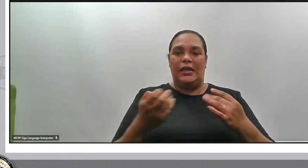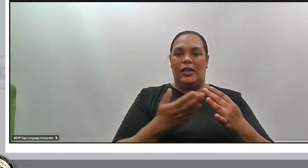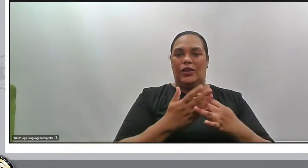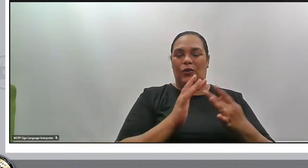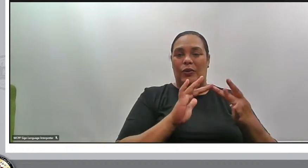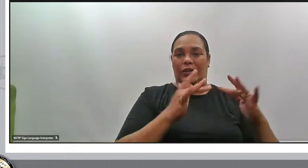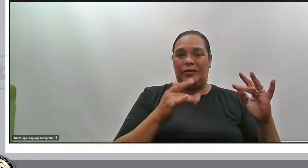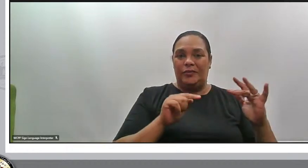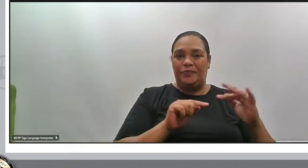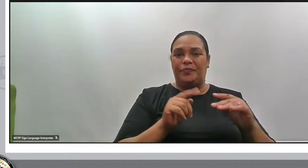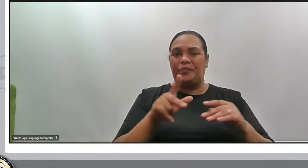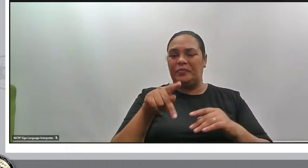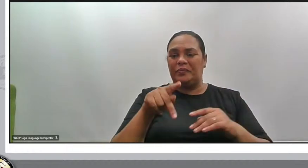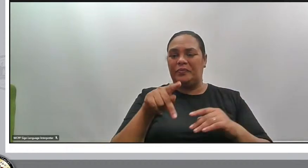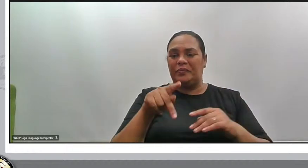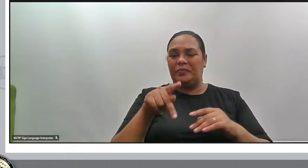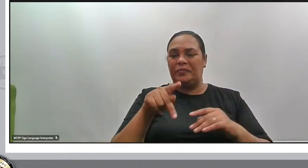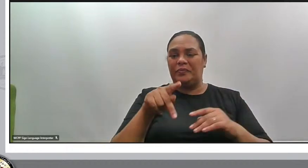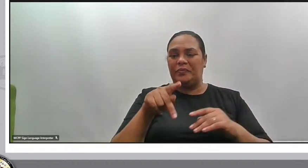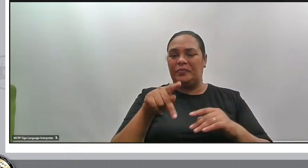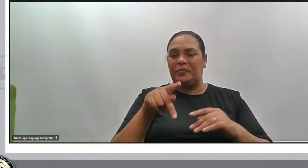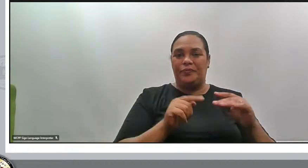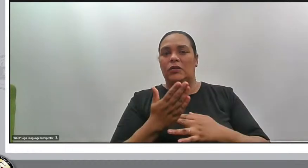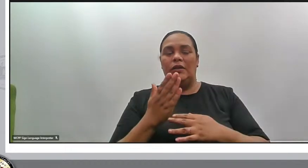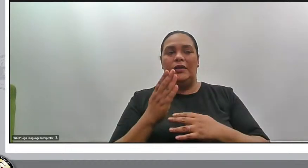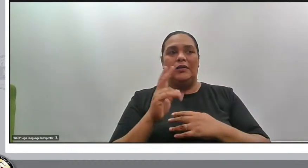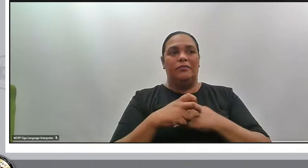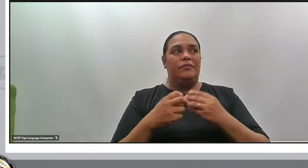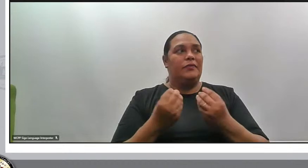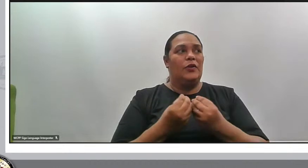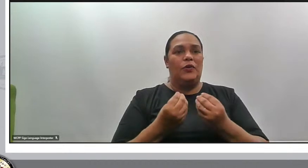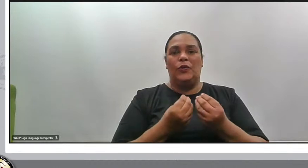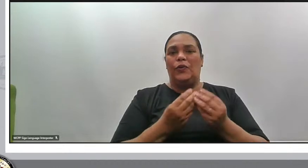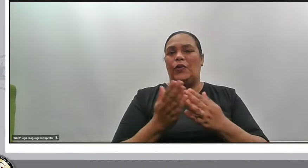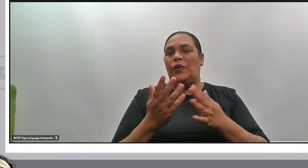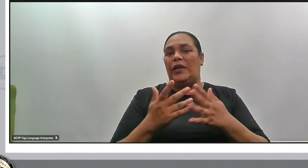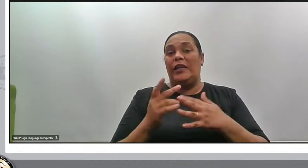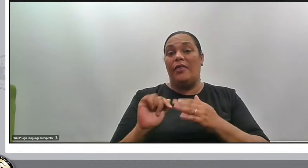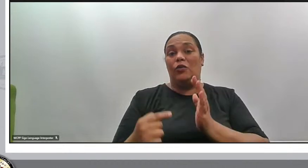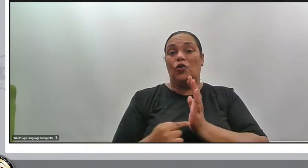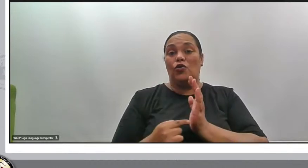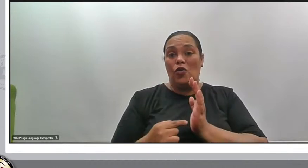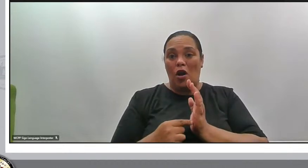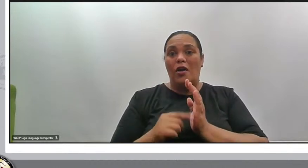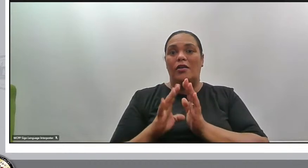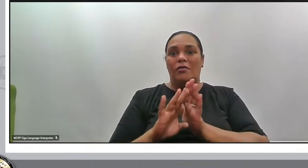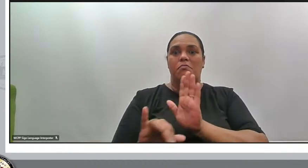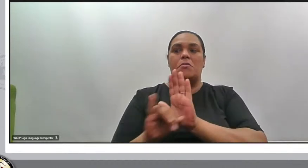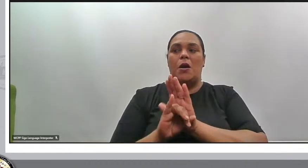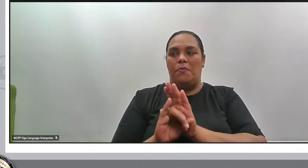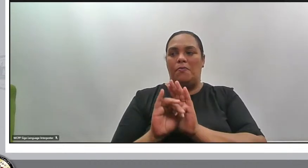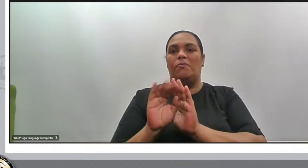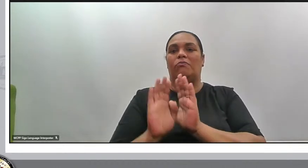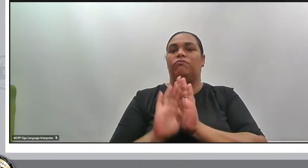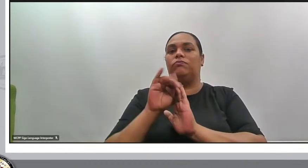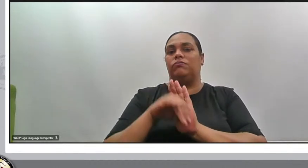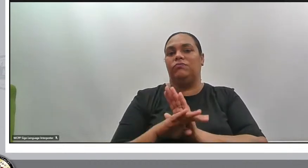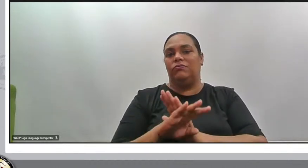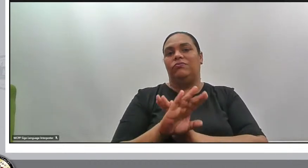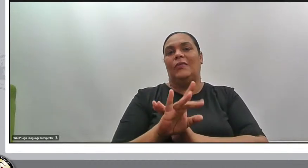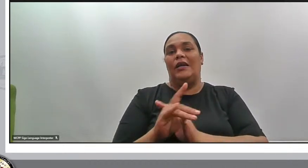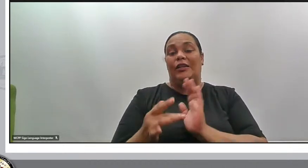hack that PC or to inject ransomware in that PC, that the technology will detect the patterns, the technology